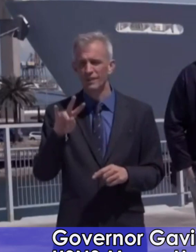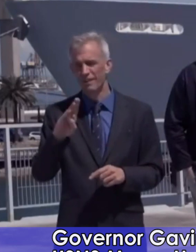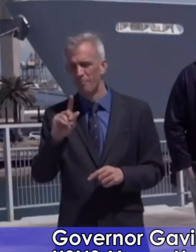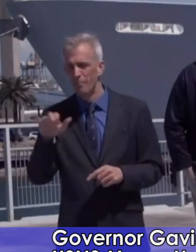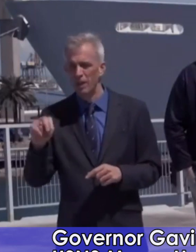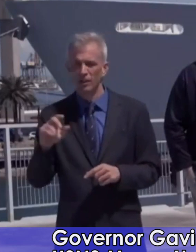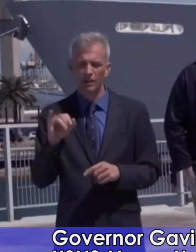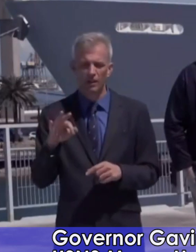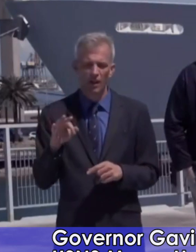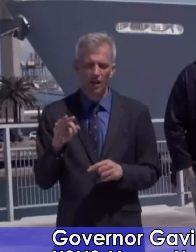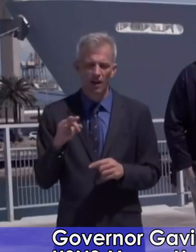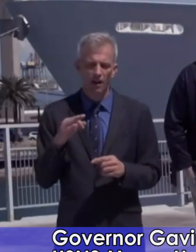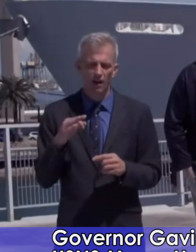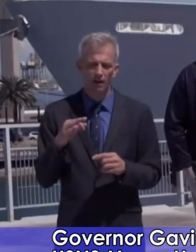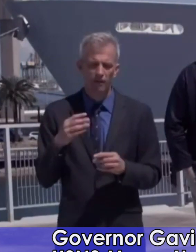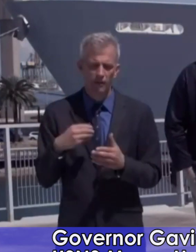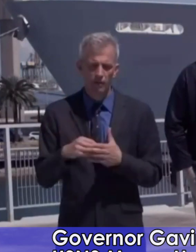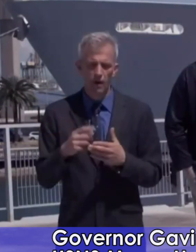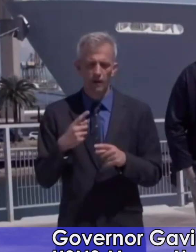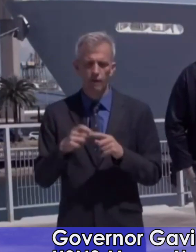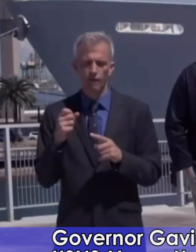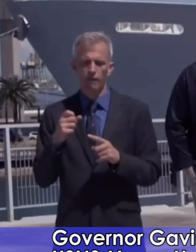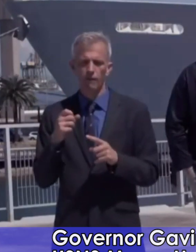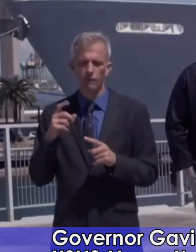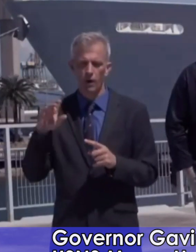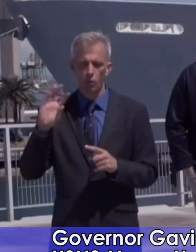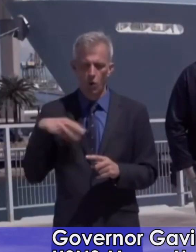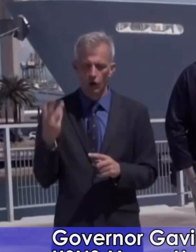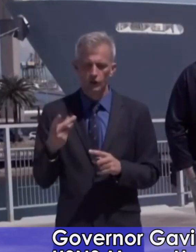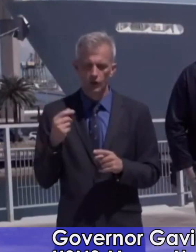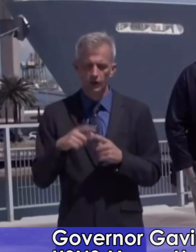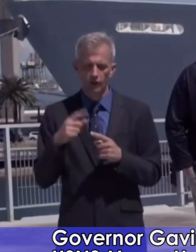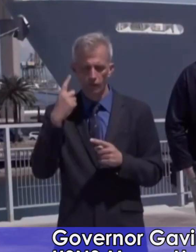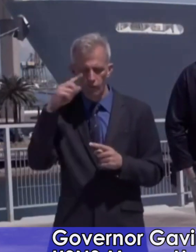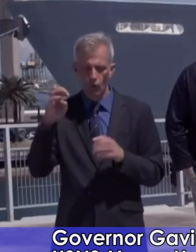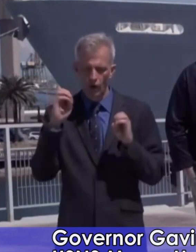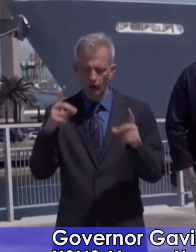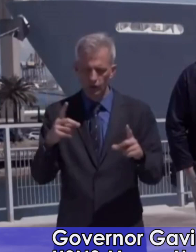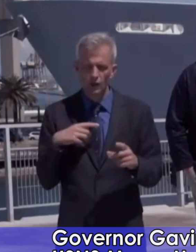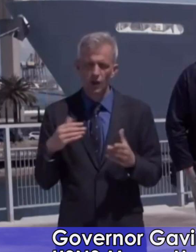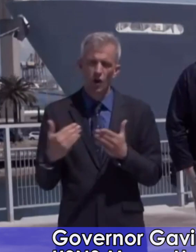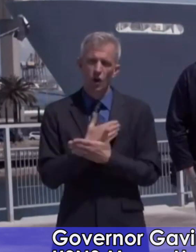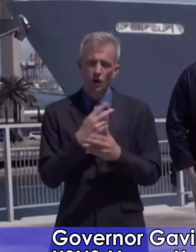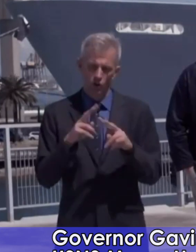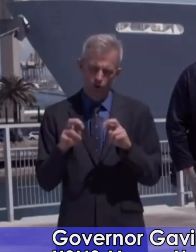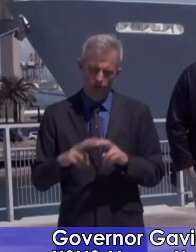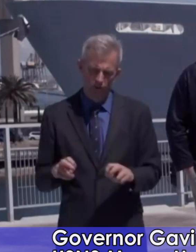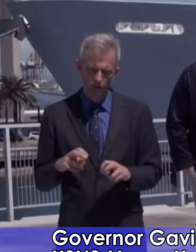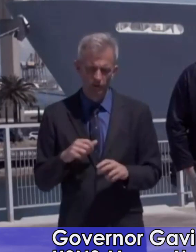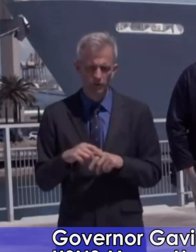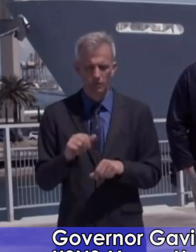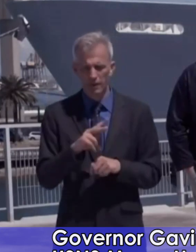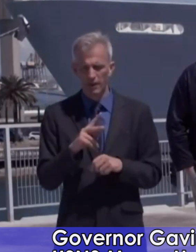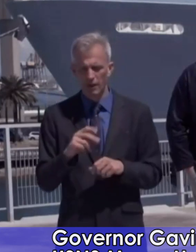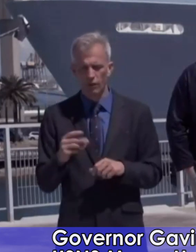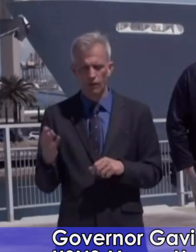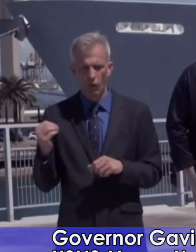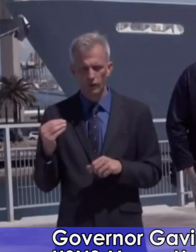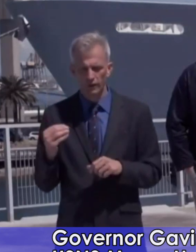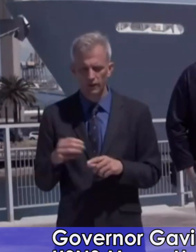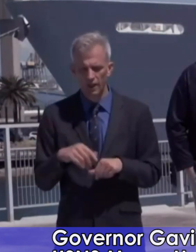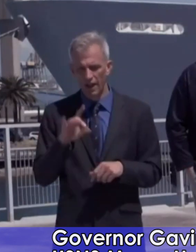education. There's new assessment coming for K through 14. As I said, it's $8.3